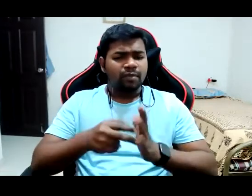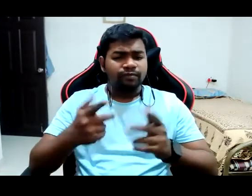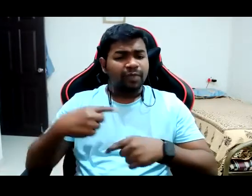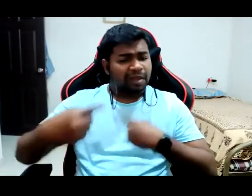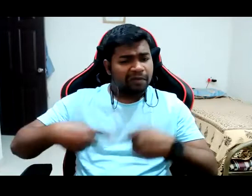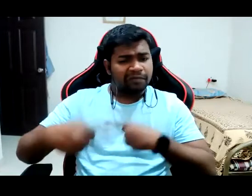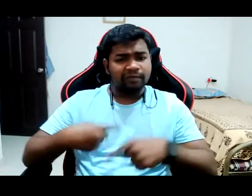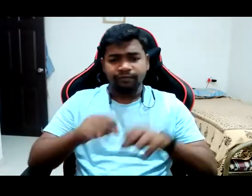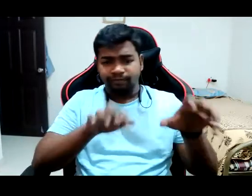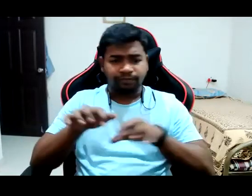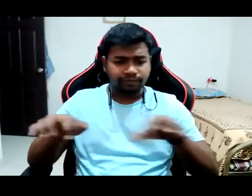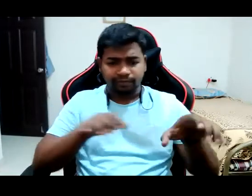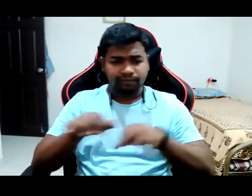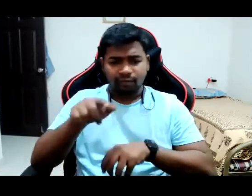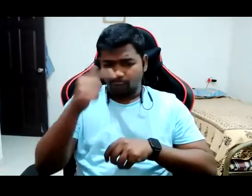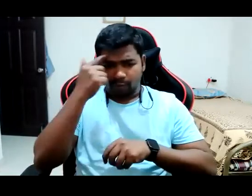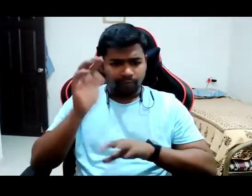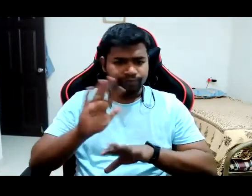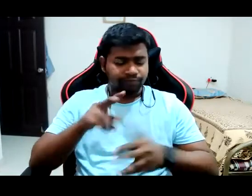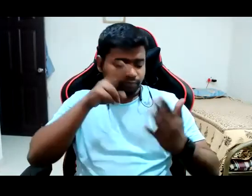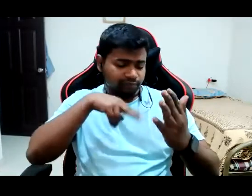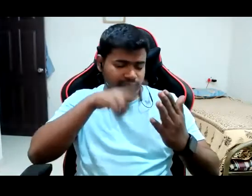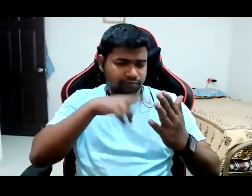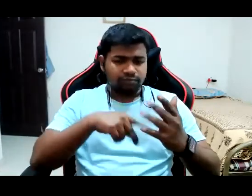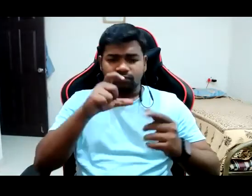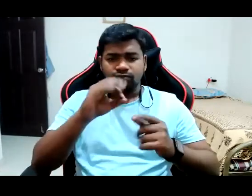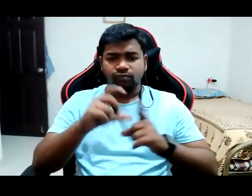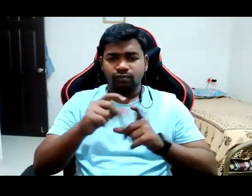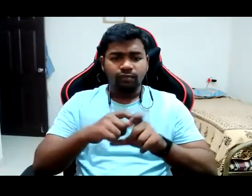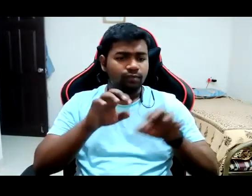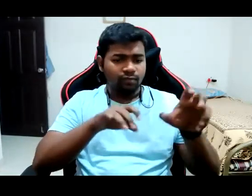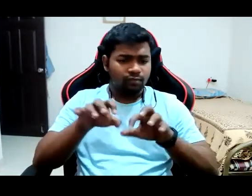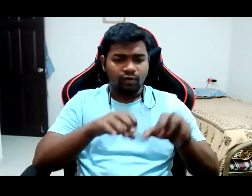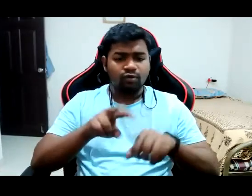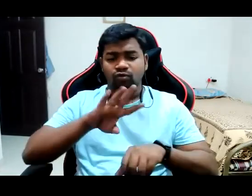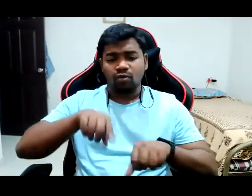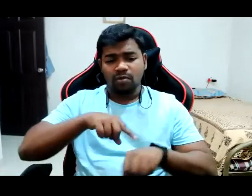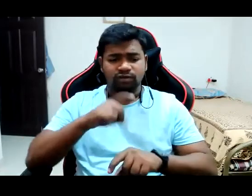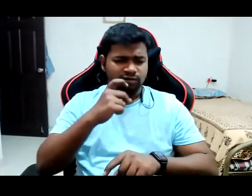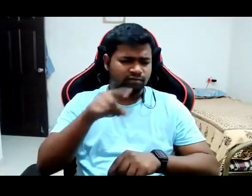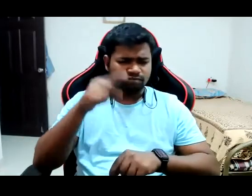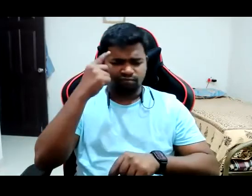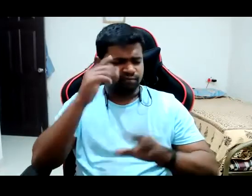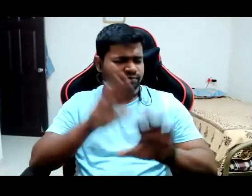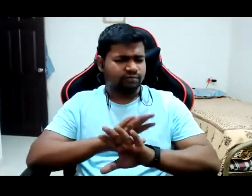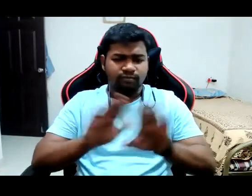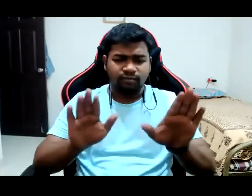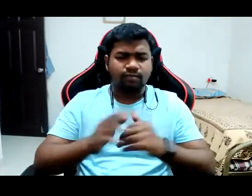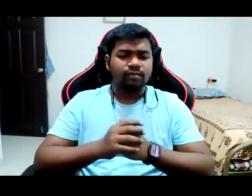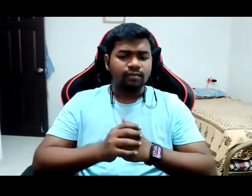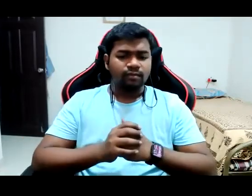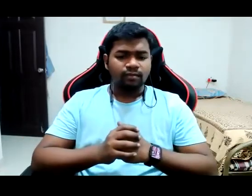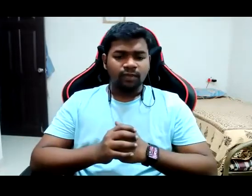you basically leave everything else and basically just kind of like code 24/7. I mean, that's not the expectation, and